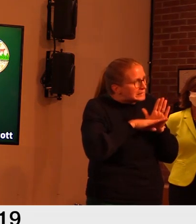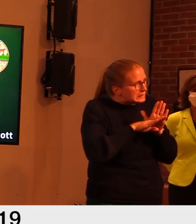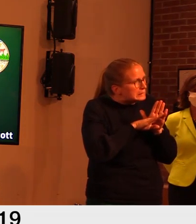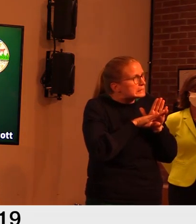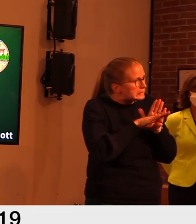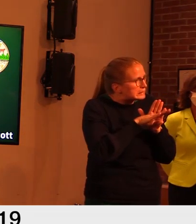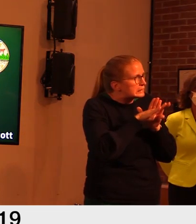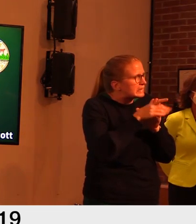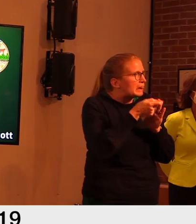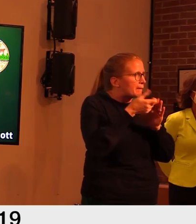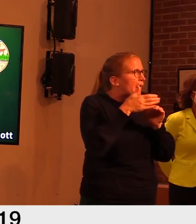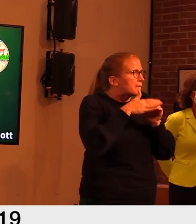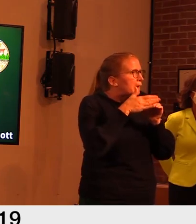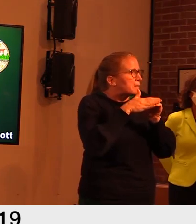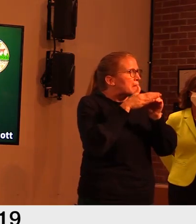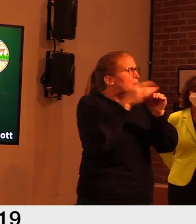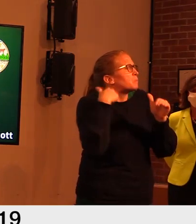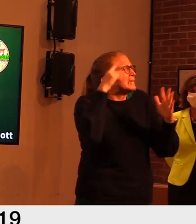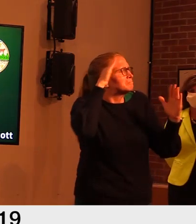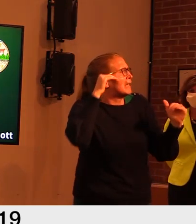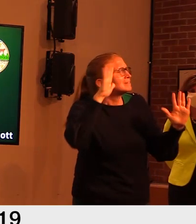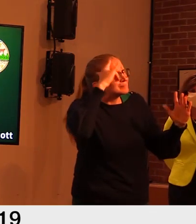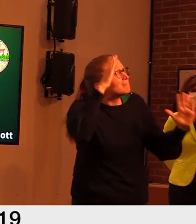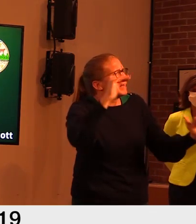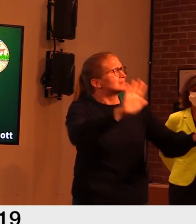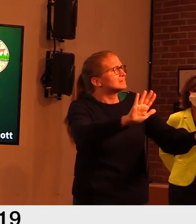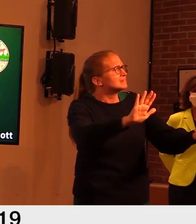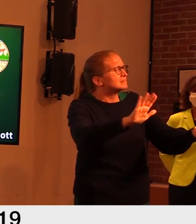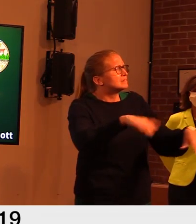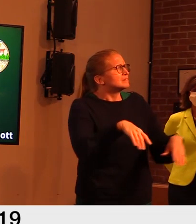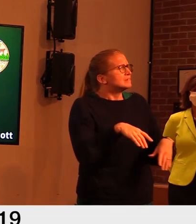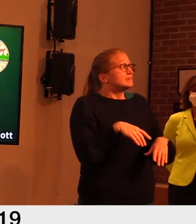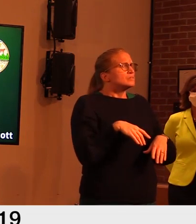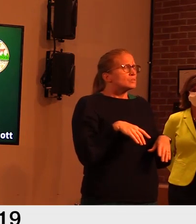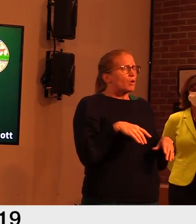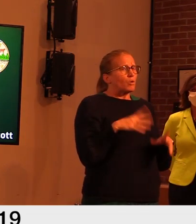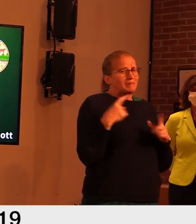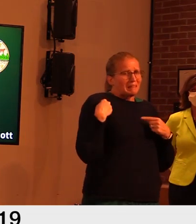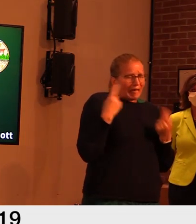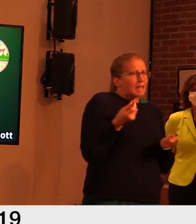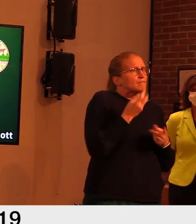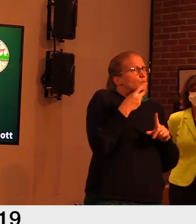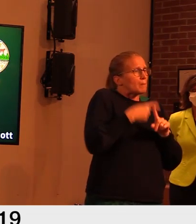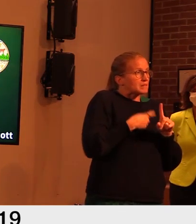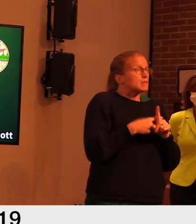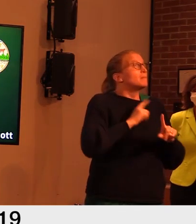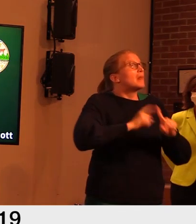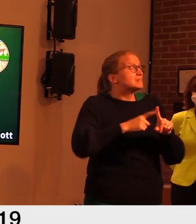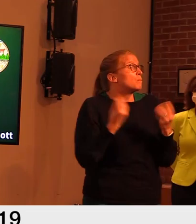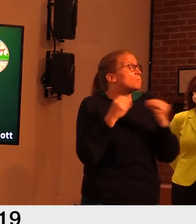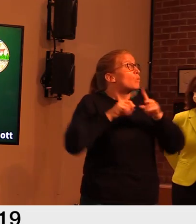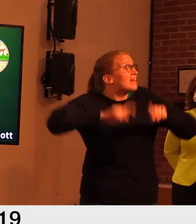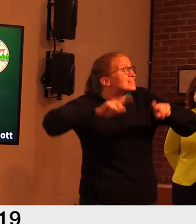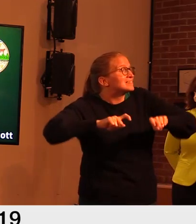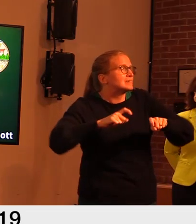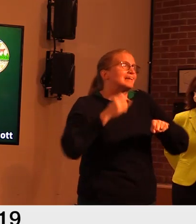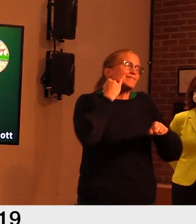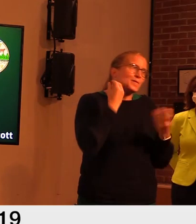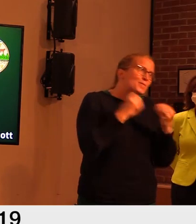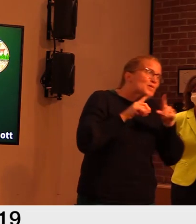our expectation is that we're going to see more cases as well, with a dramatic increase in the